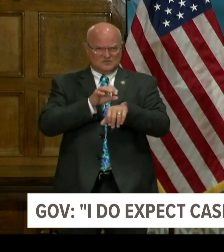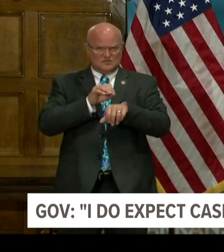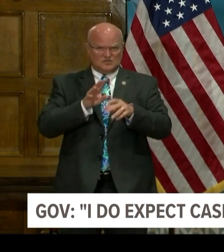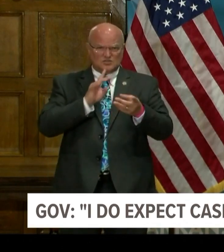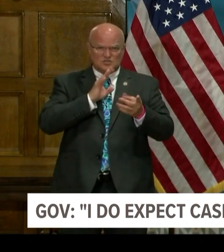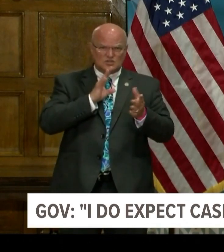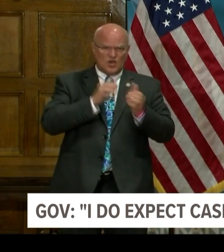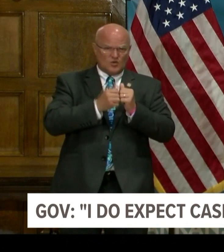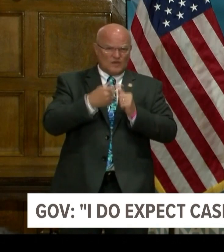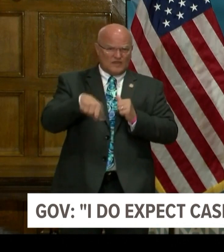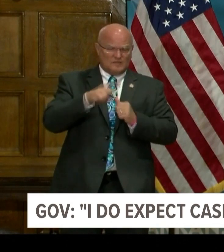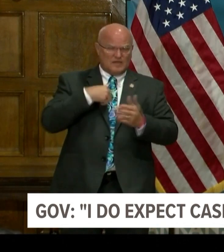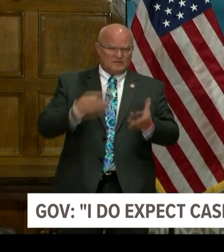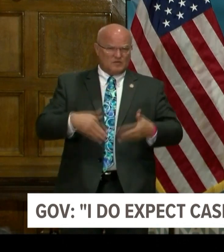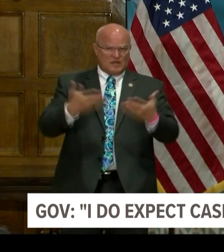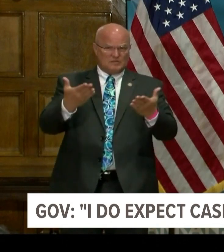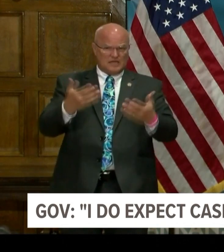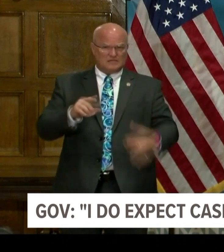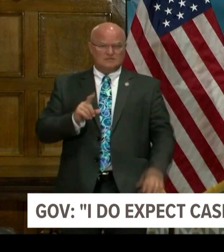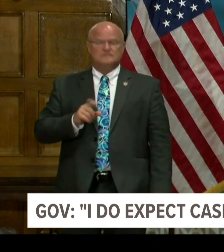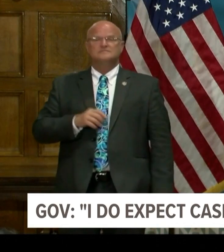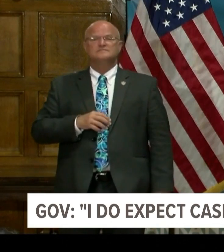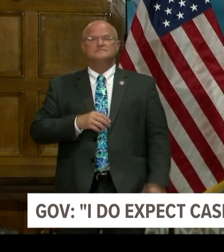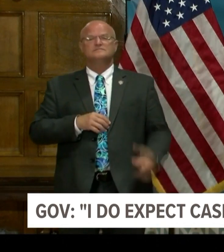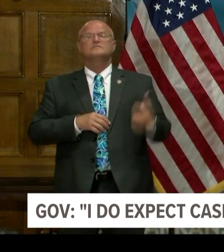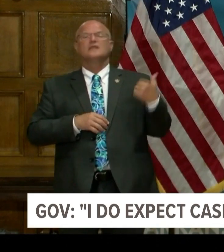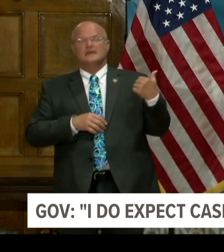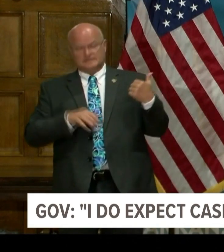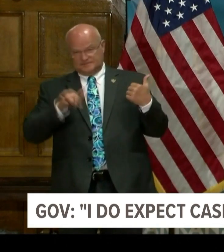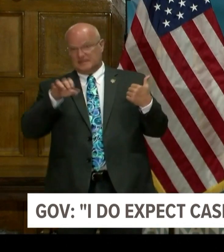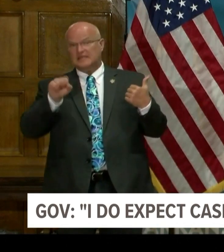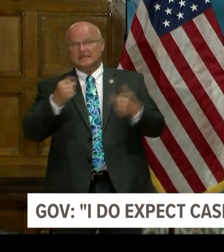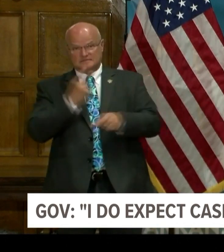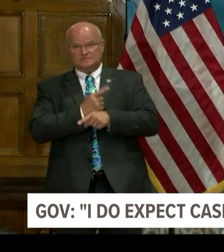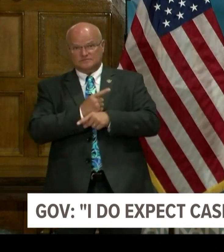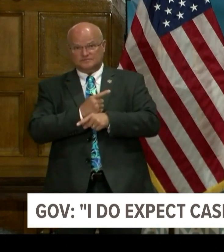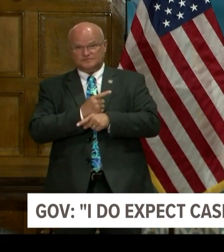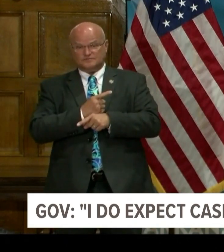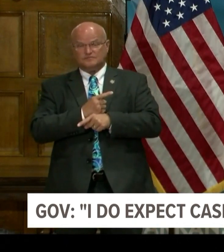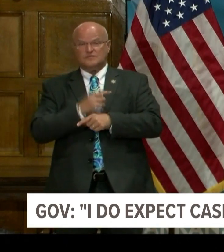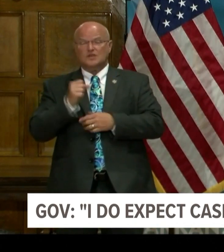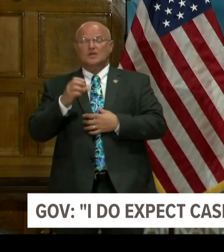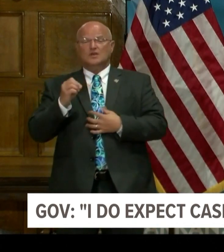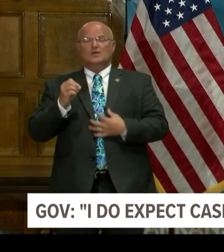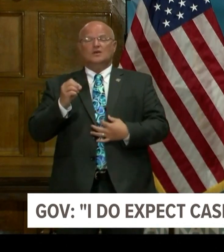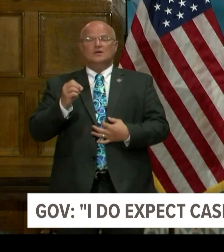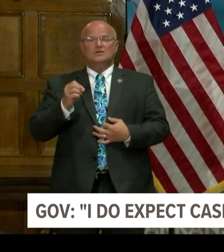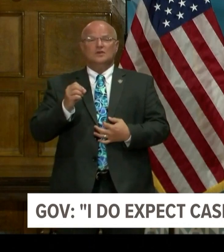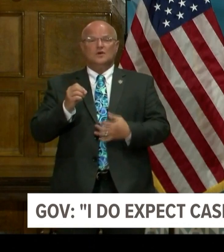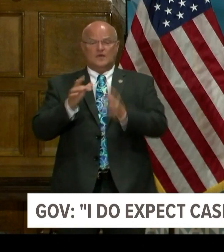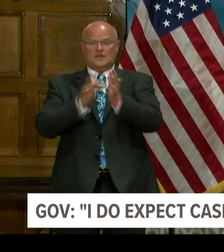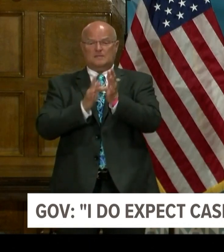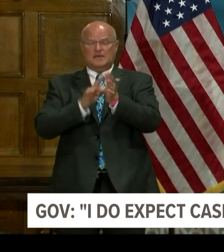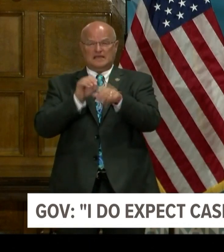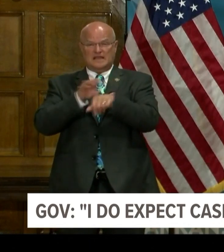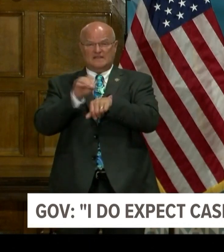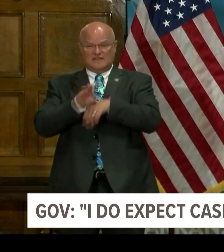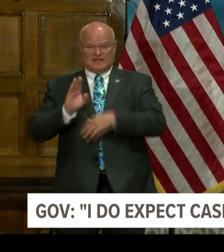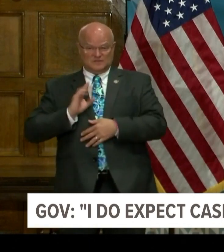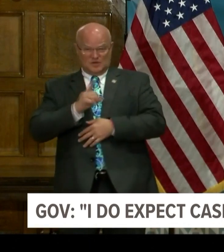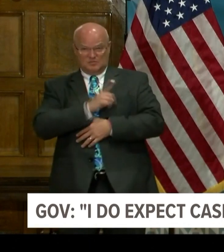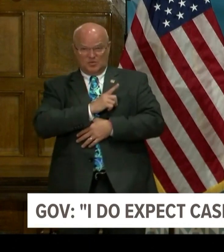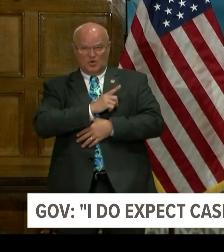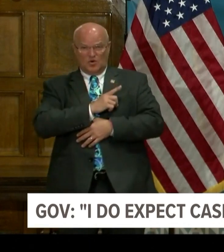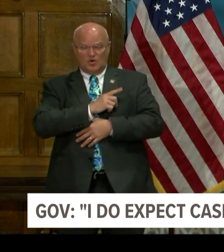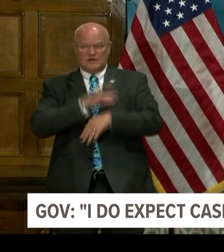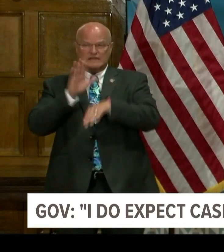with them? Did they have any recommendation? Yes, that is correct. And so there's a medical advisory board